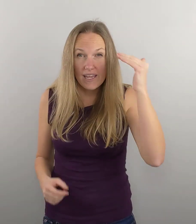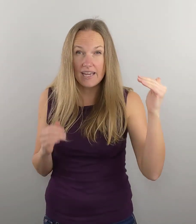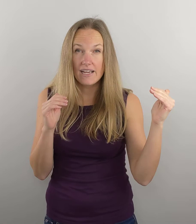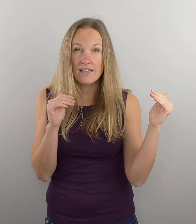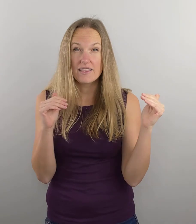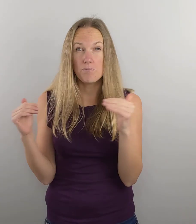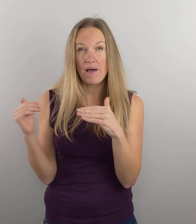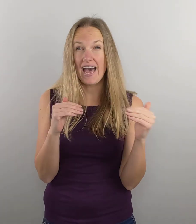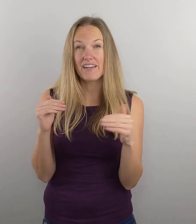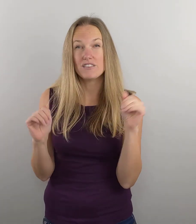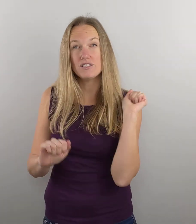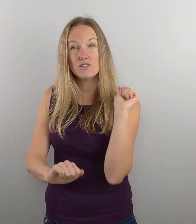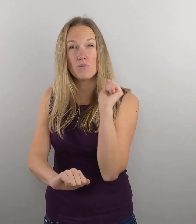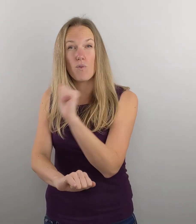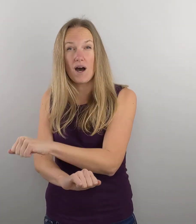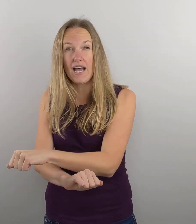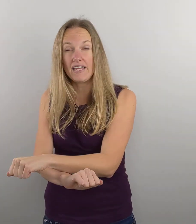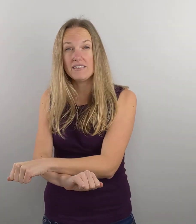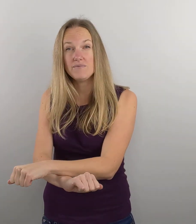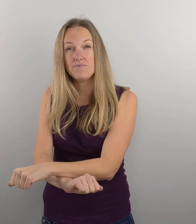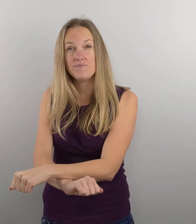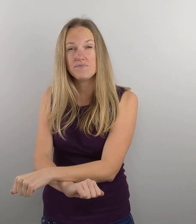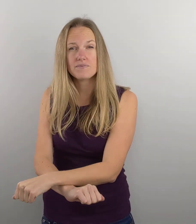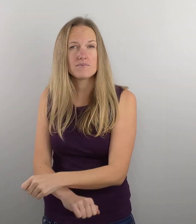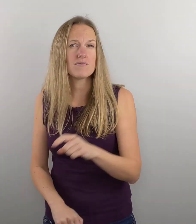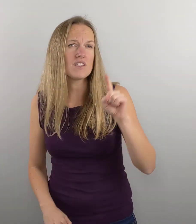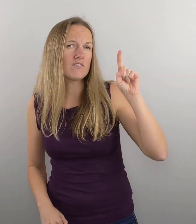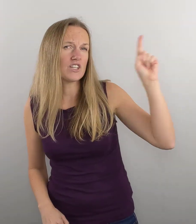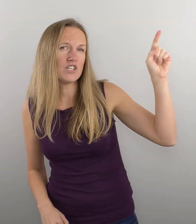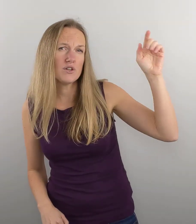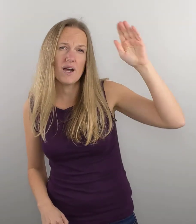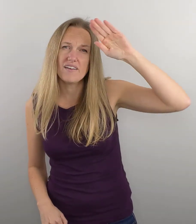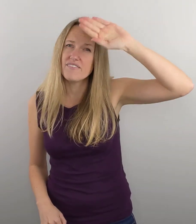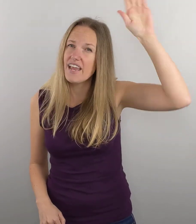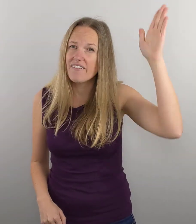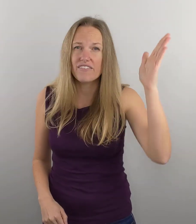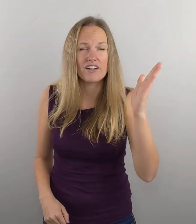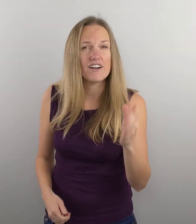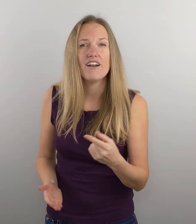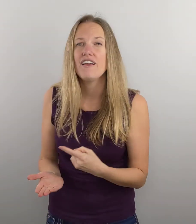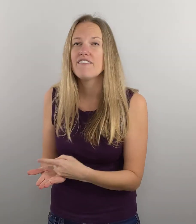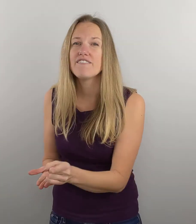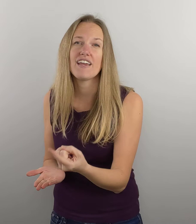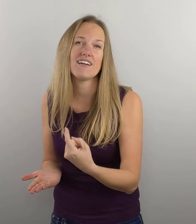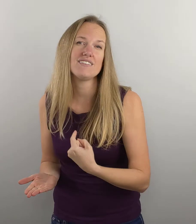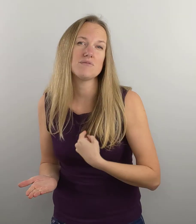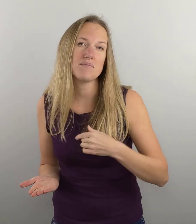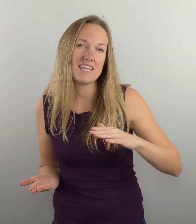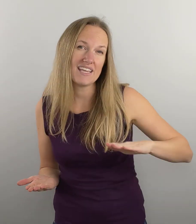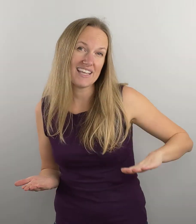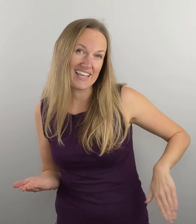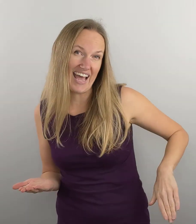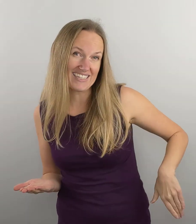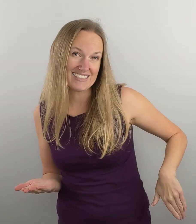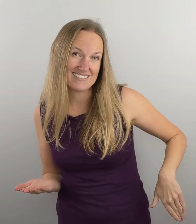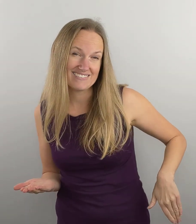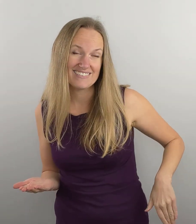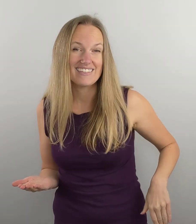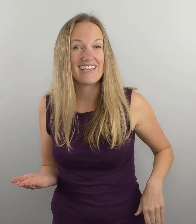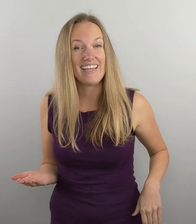knowing the battle's won, for you have never failed me yet. Okay, and